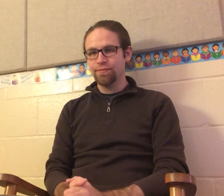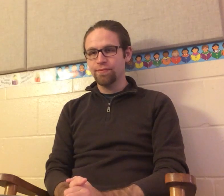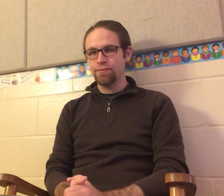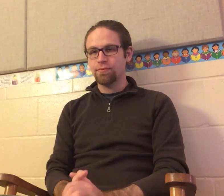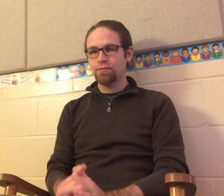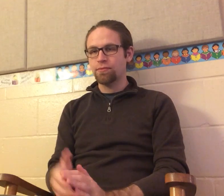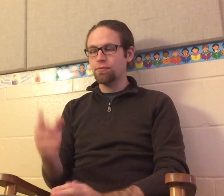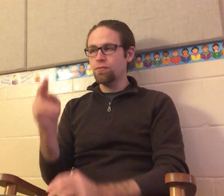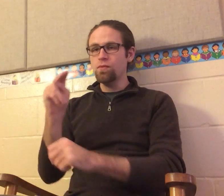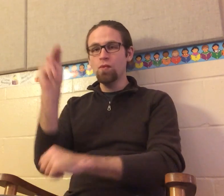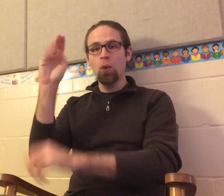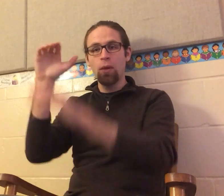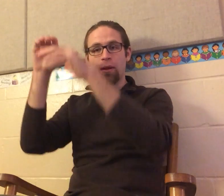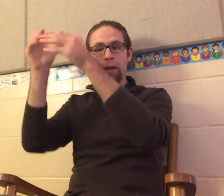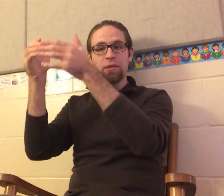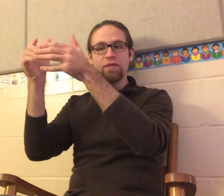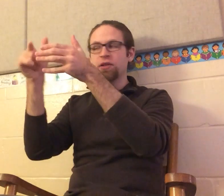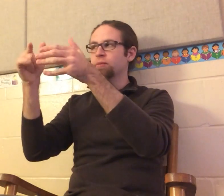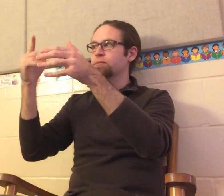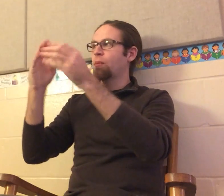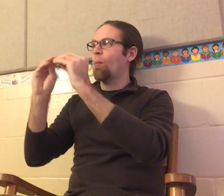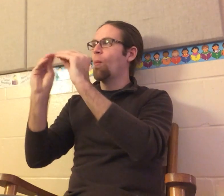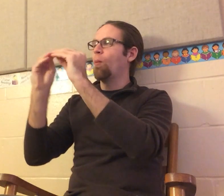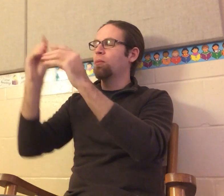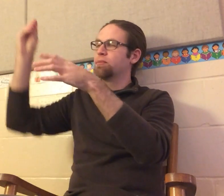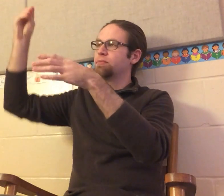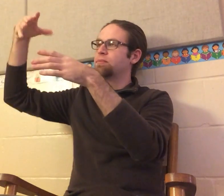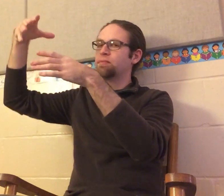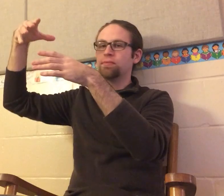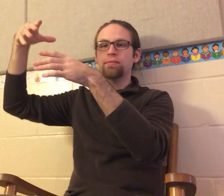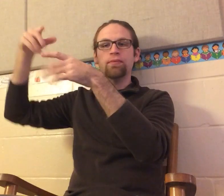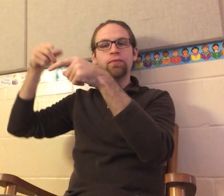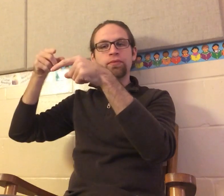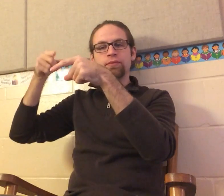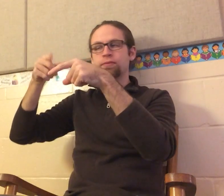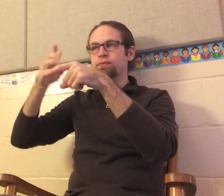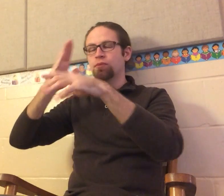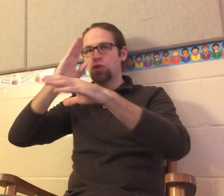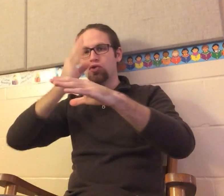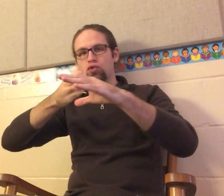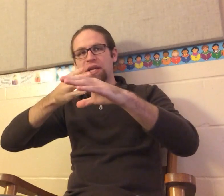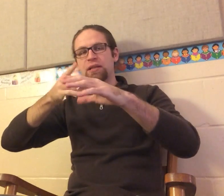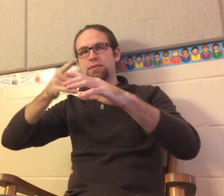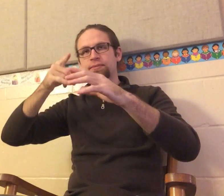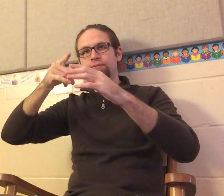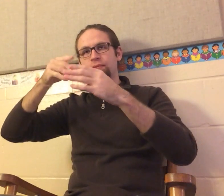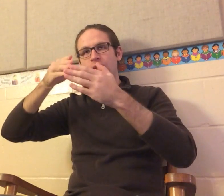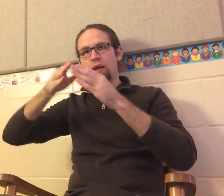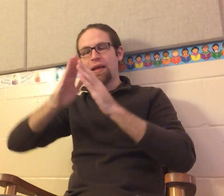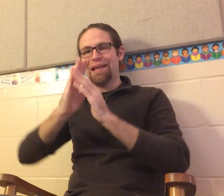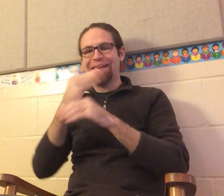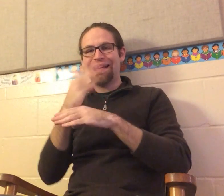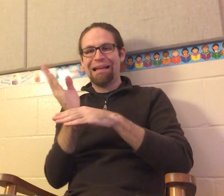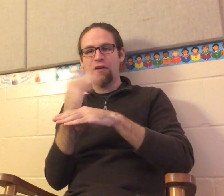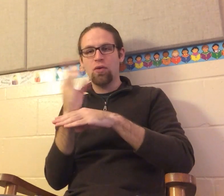Because the northern hemisphere receives more intense sunlight from the sun at a more direct angle in the summer, temperatures are usually at their